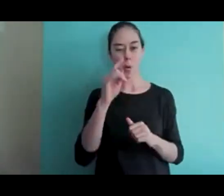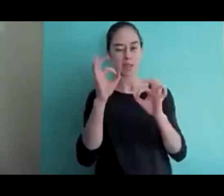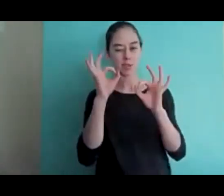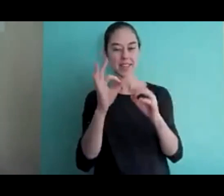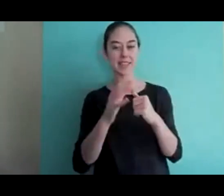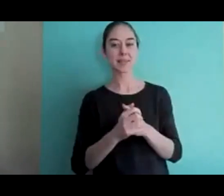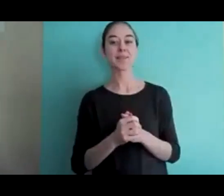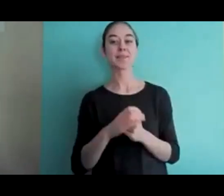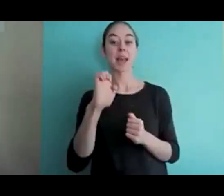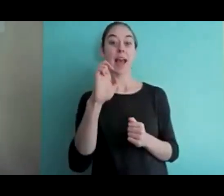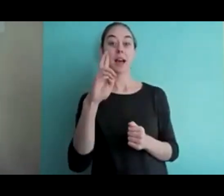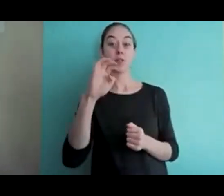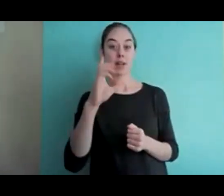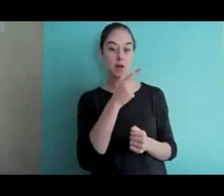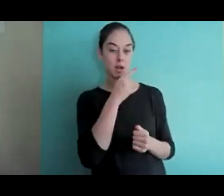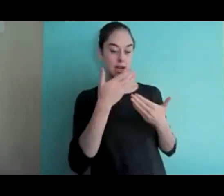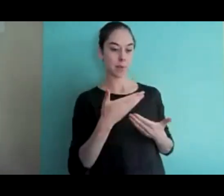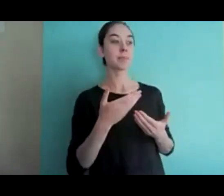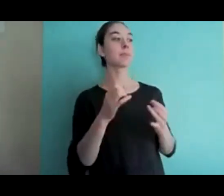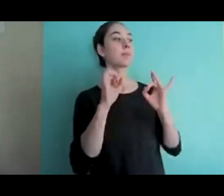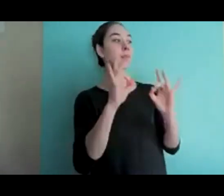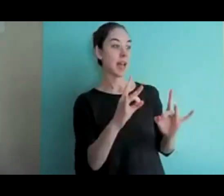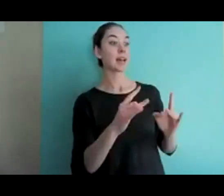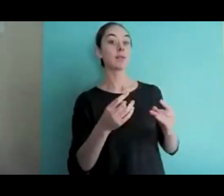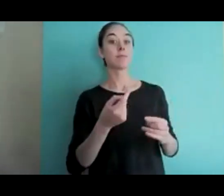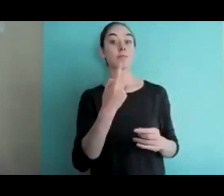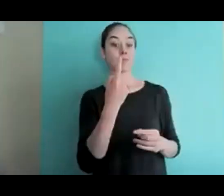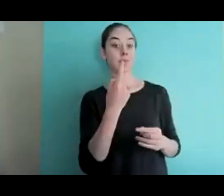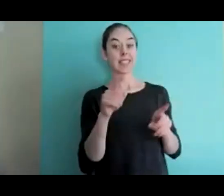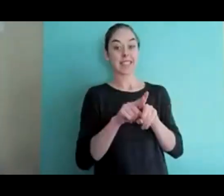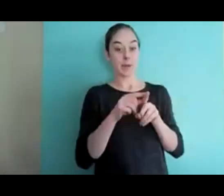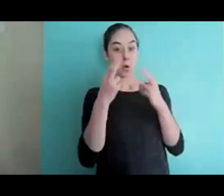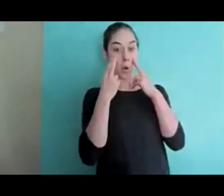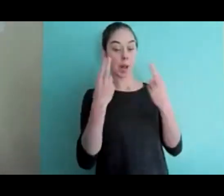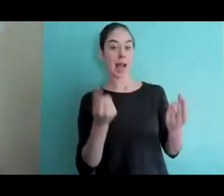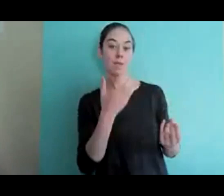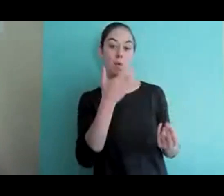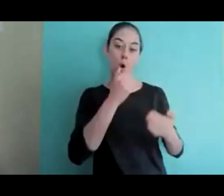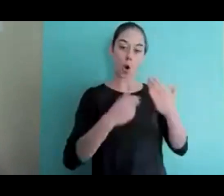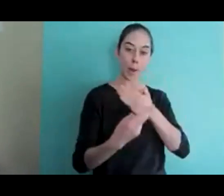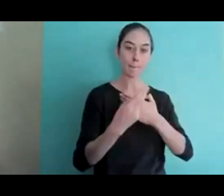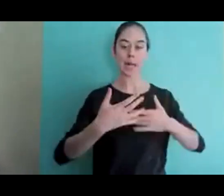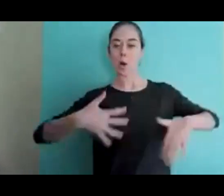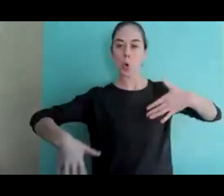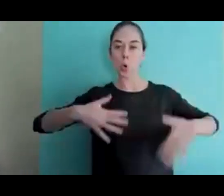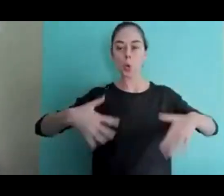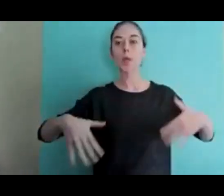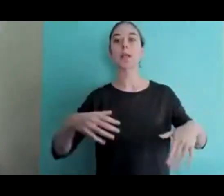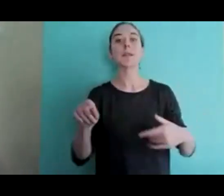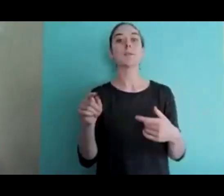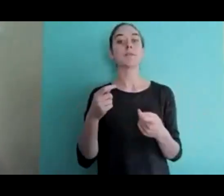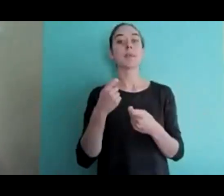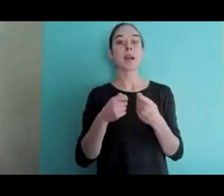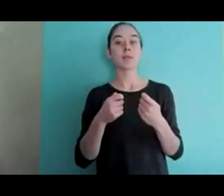Absolutely, yeah. Okay, so once again, then we're going to just start off a nice little warm-up, loosen out, and we're going to go through a